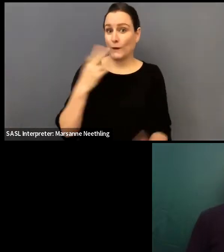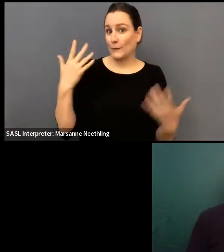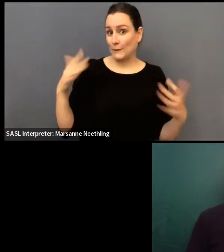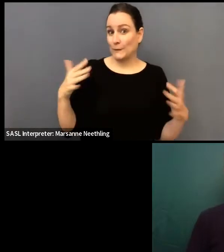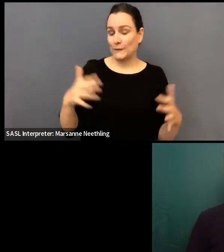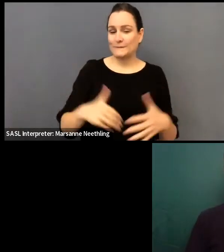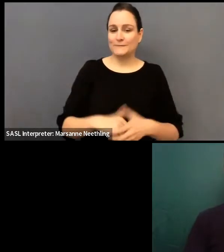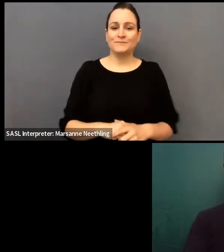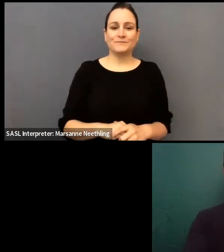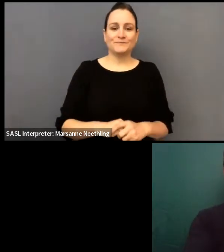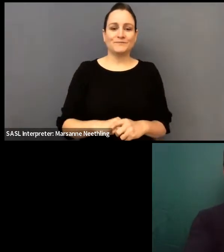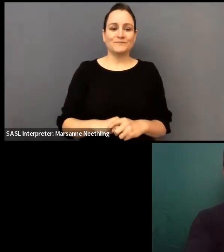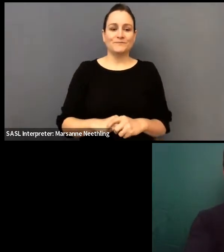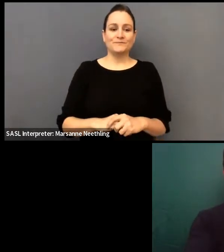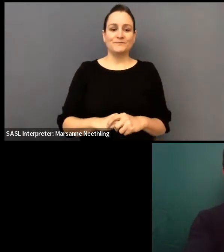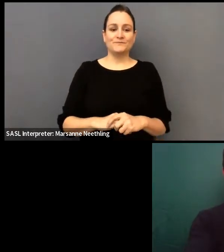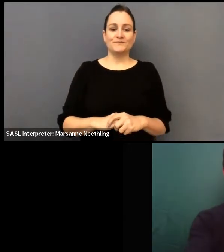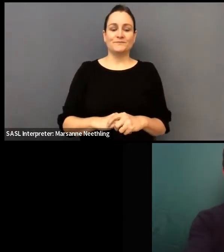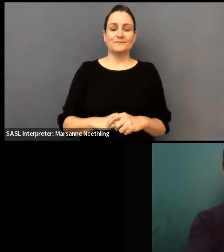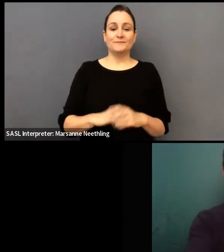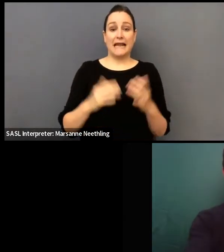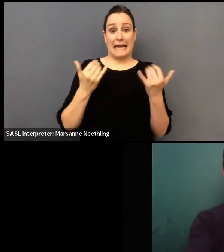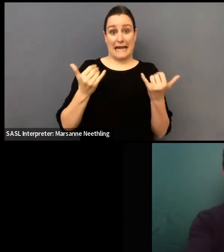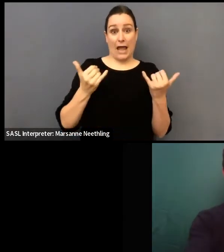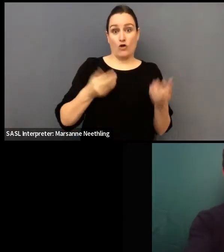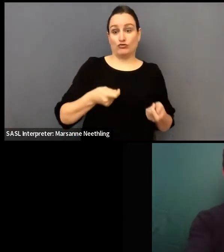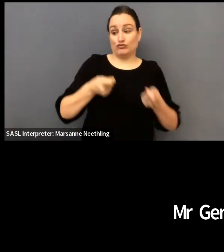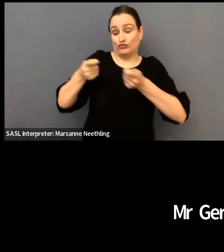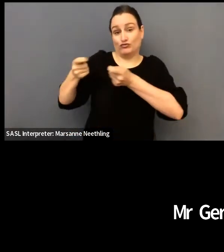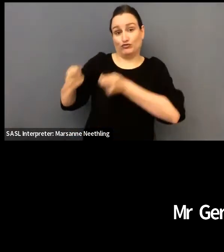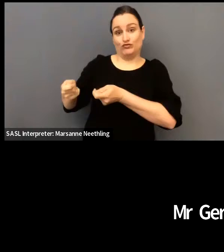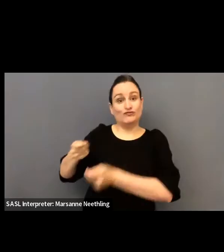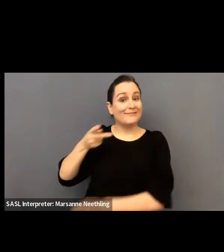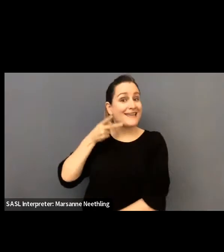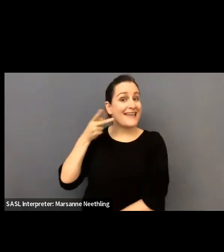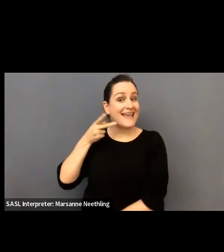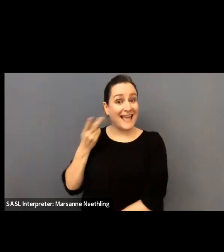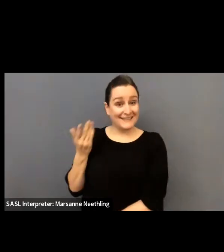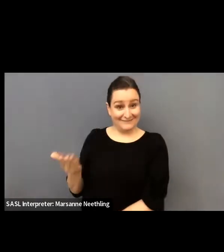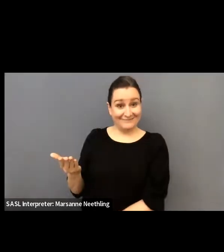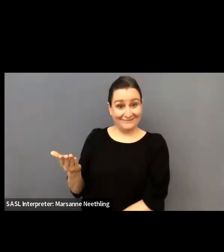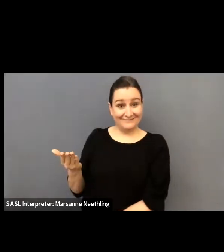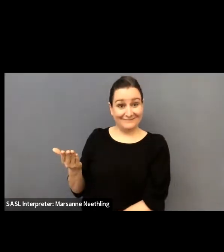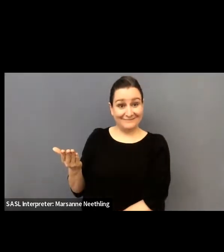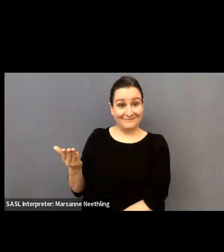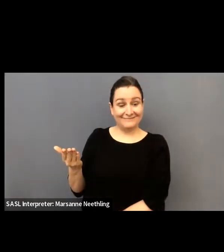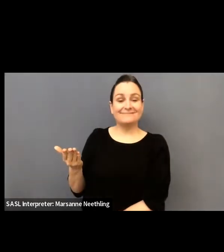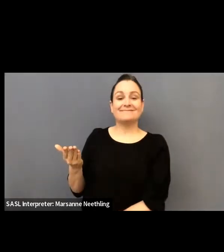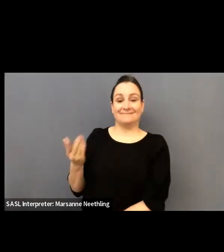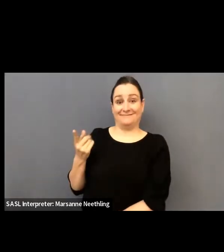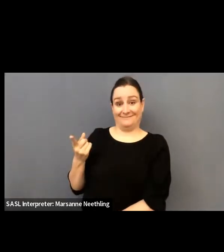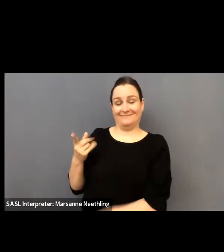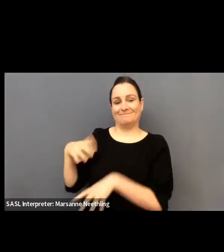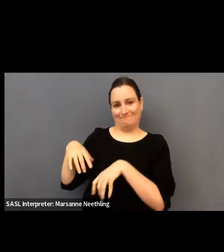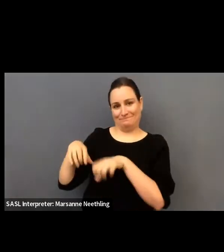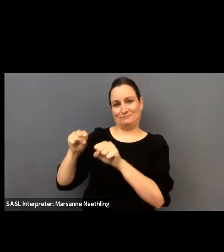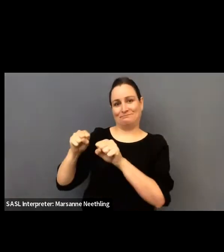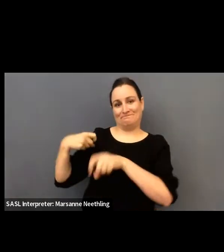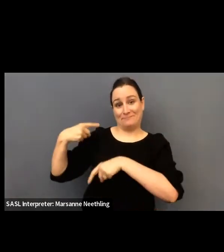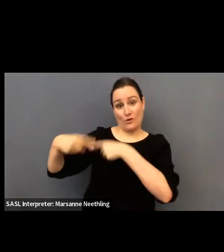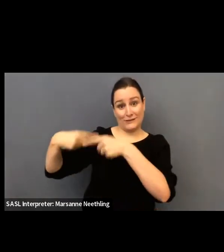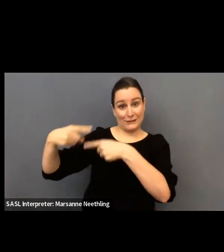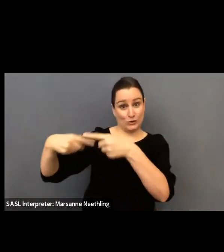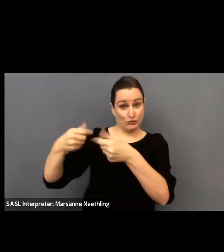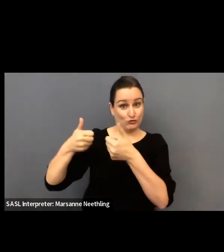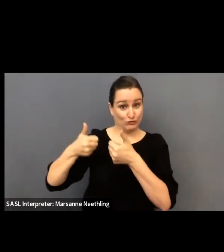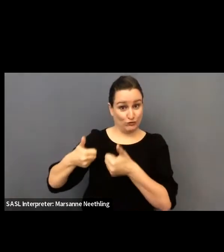We now want to go back to Dr. Kate Huddleston, who would actually, I think, continue, as she'd